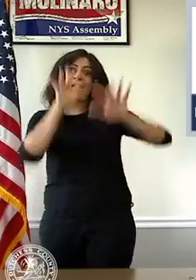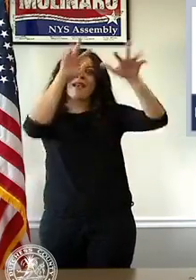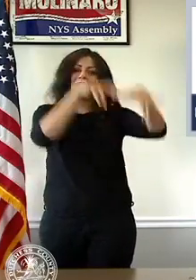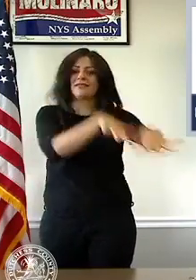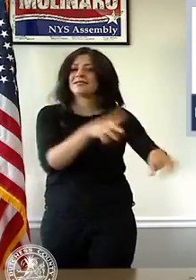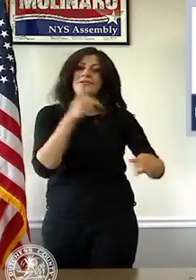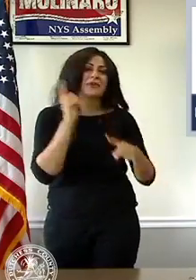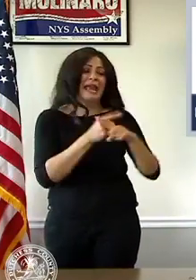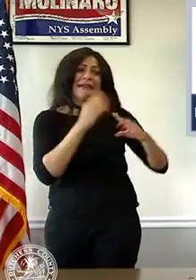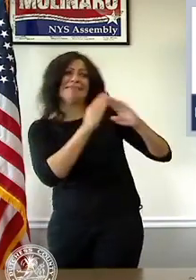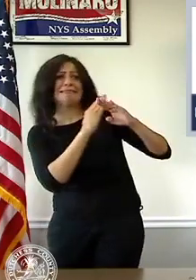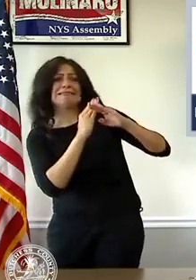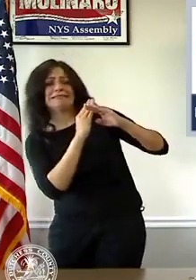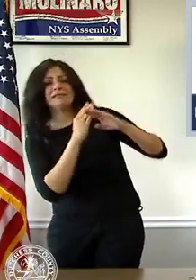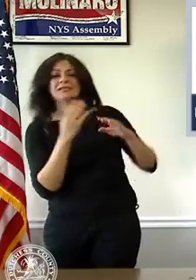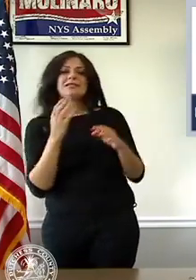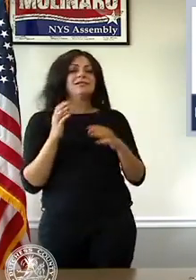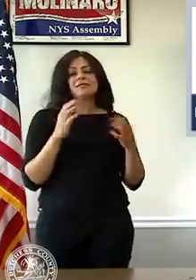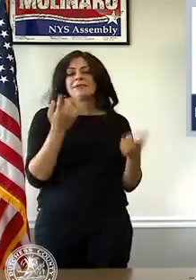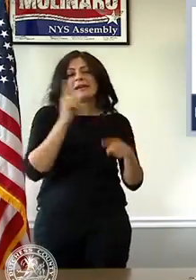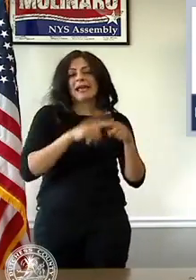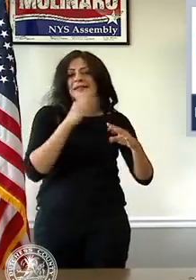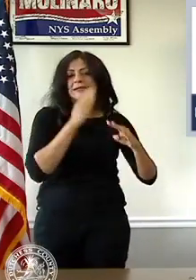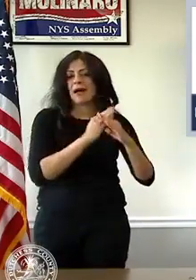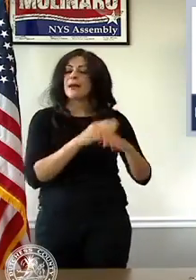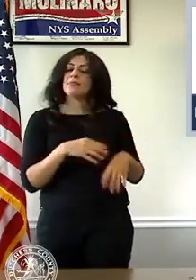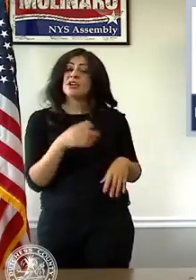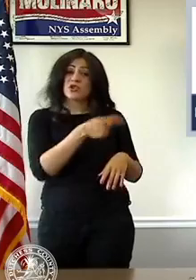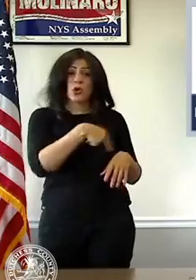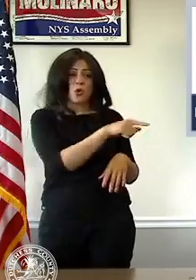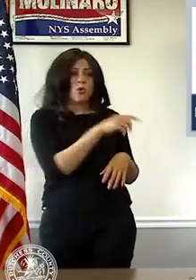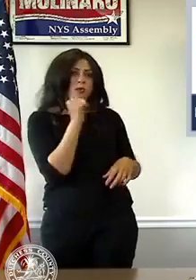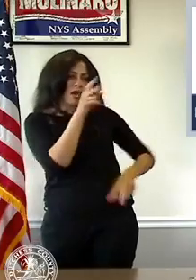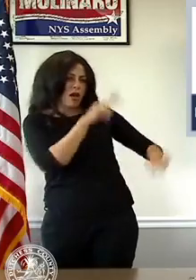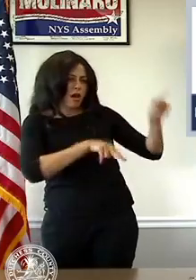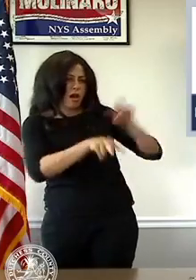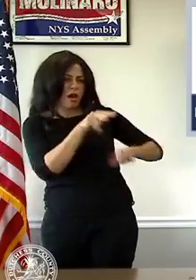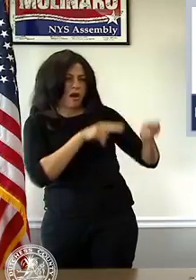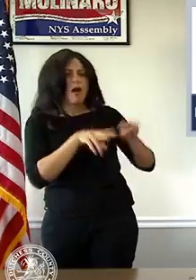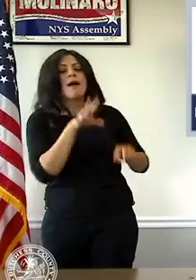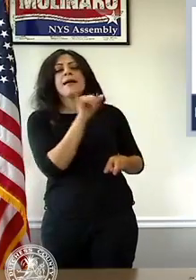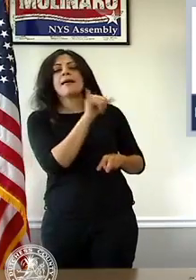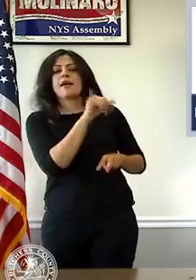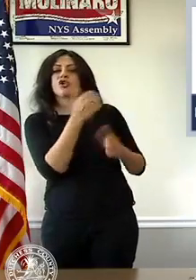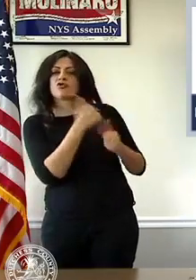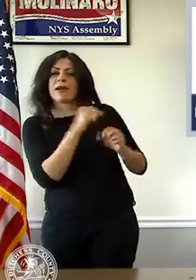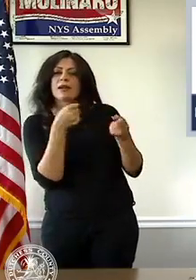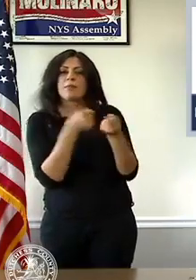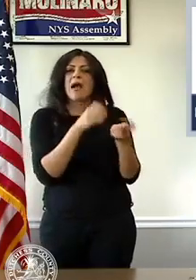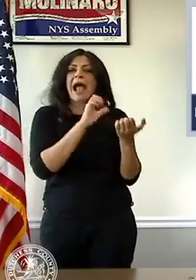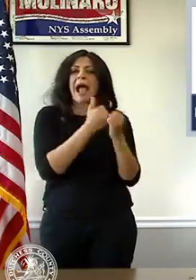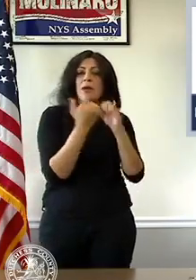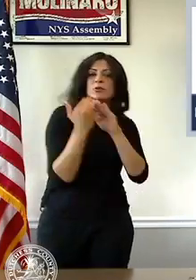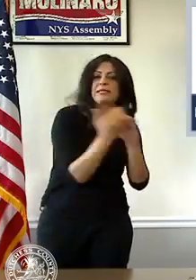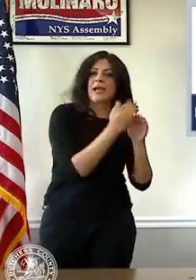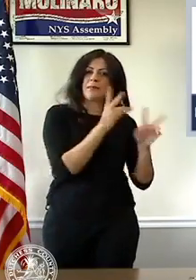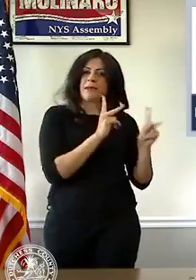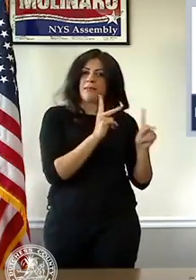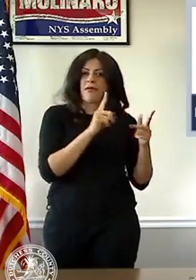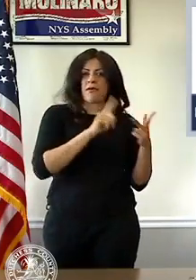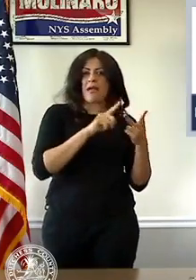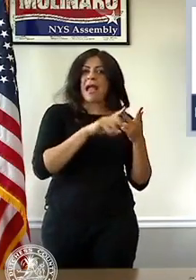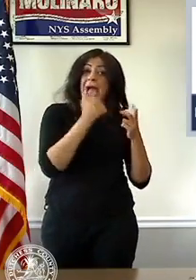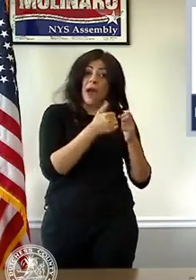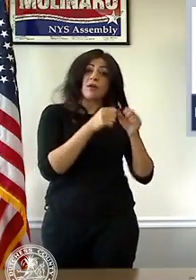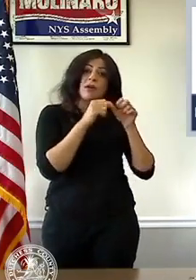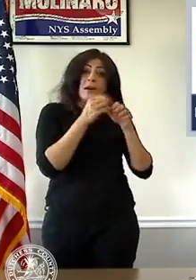damage, maximize the ability to peacefully exercise one's rights has been a focus that of course law enforcement and